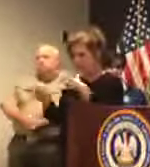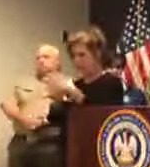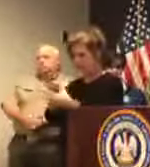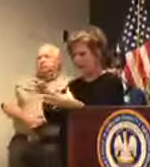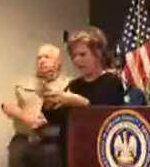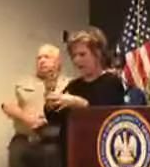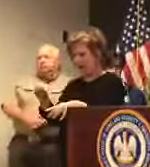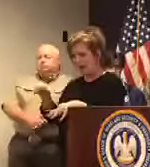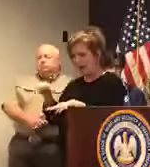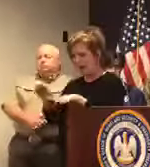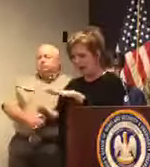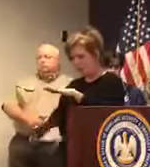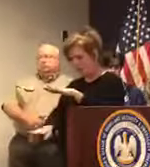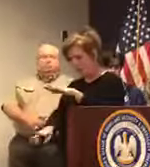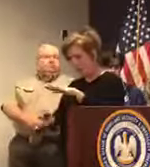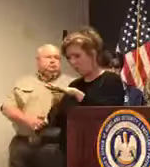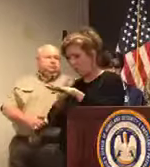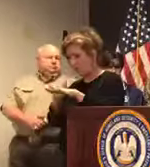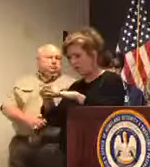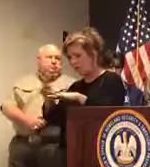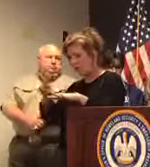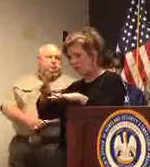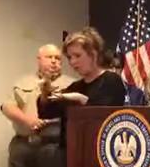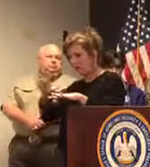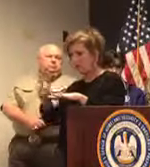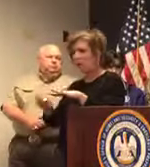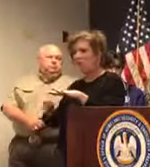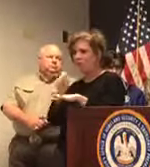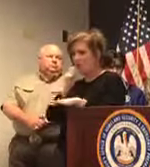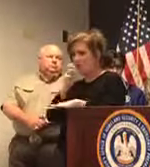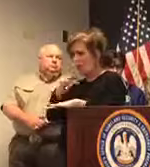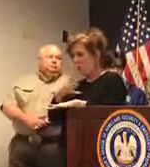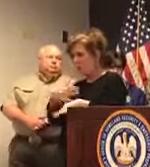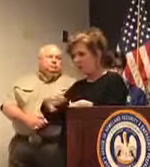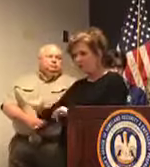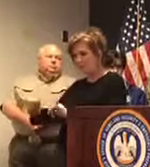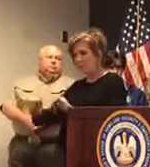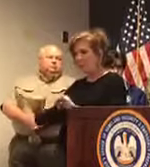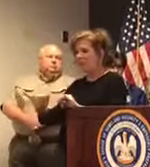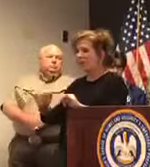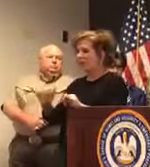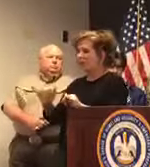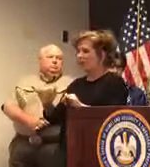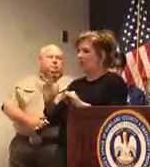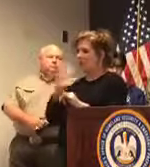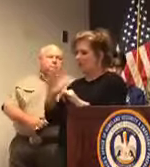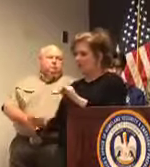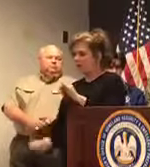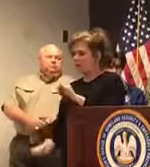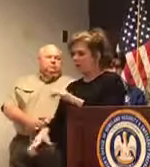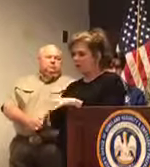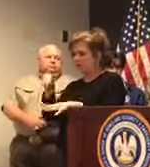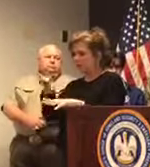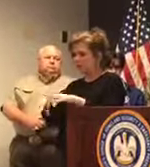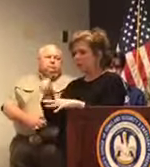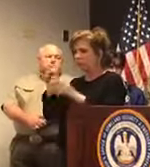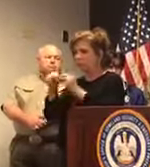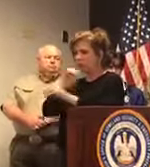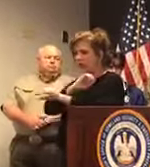very warm and warmer than it needs to be to feed energy into the storm and allow